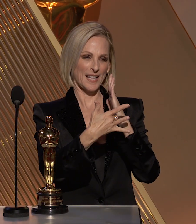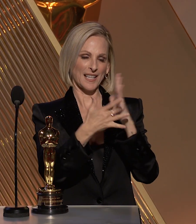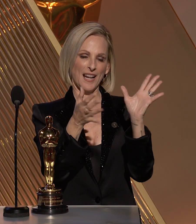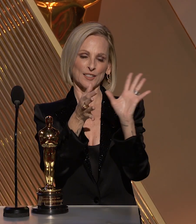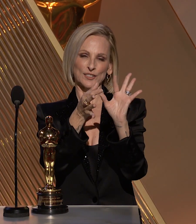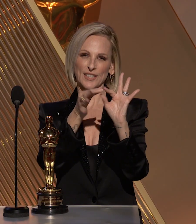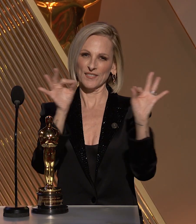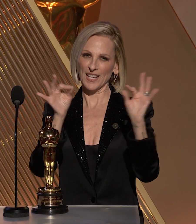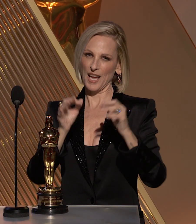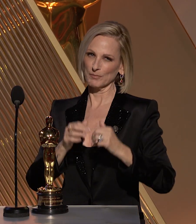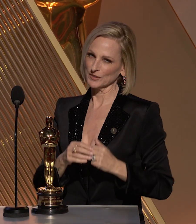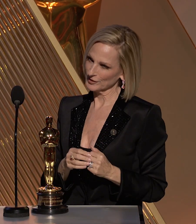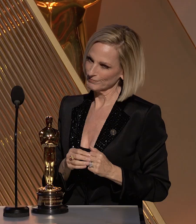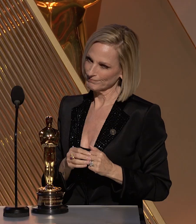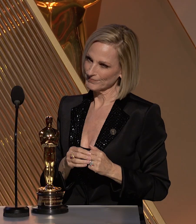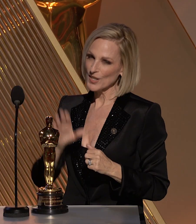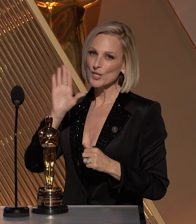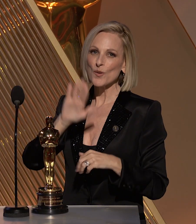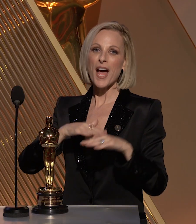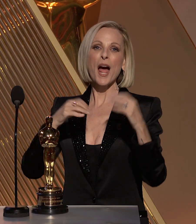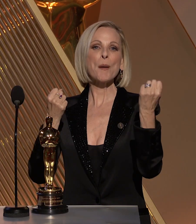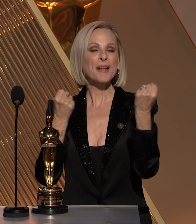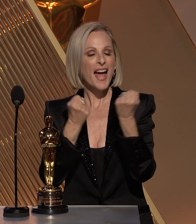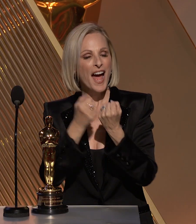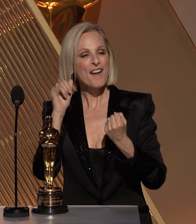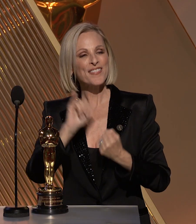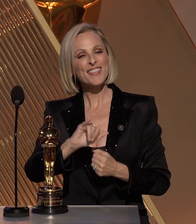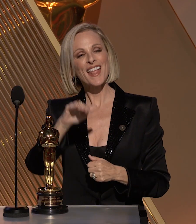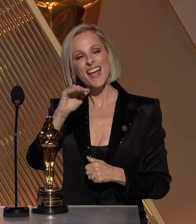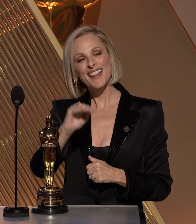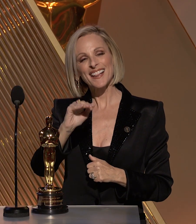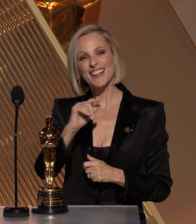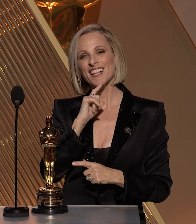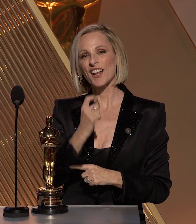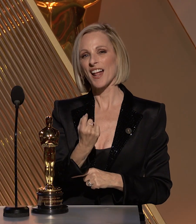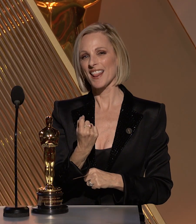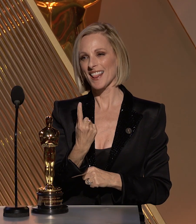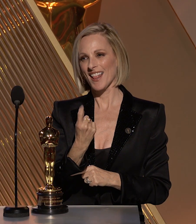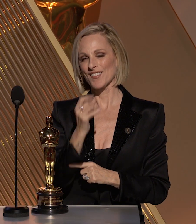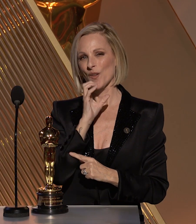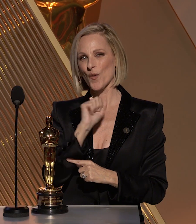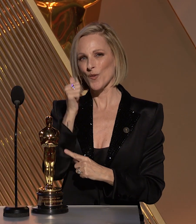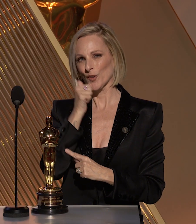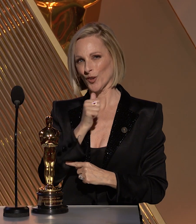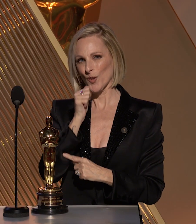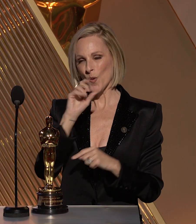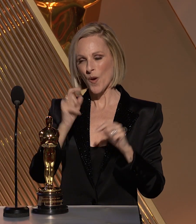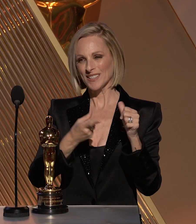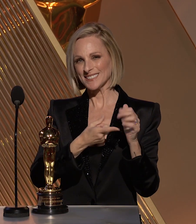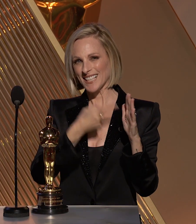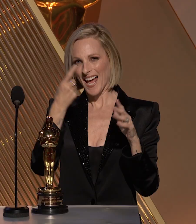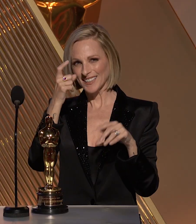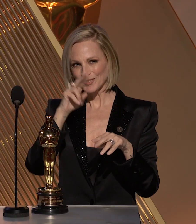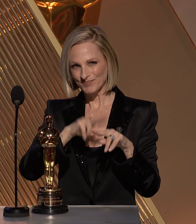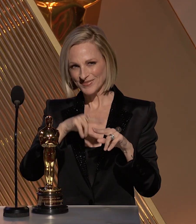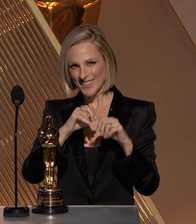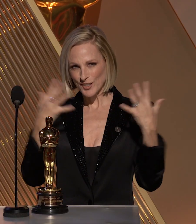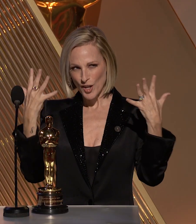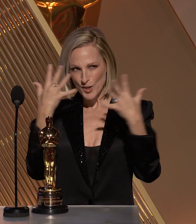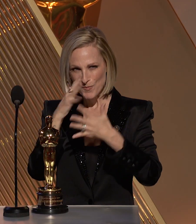technology of captions. Well, on behalf of that little 11-year-old girl who once sat in a darkened movie